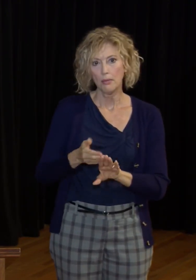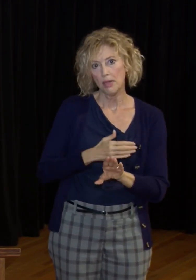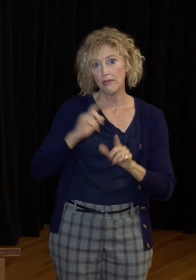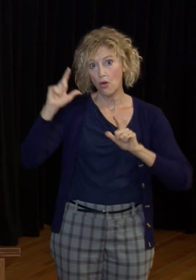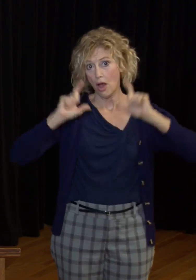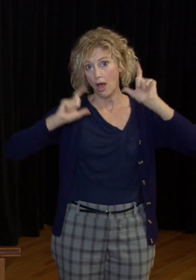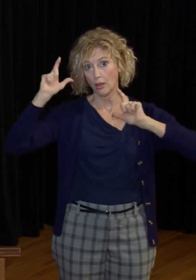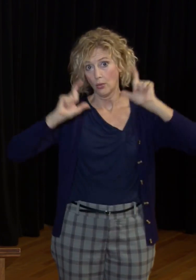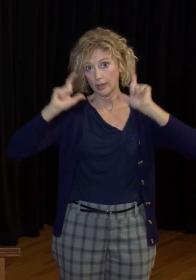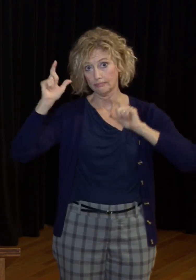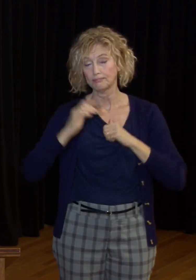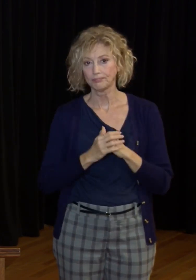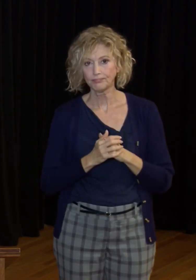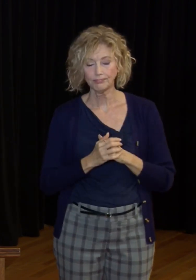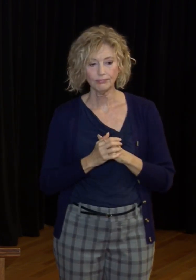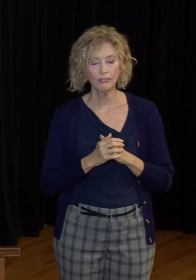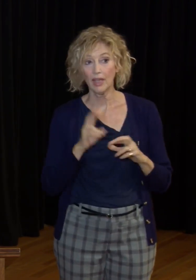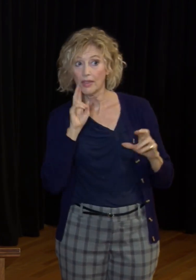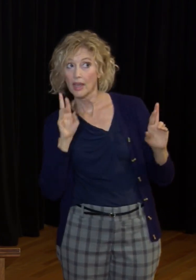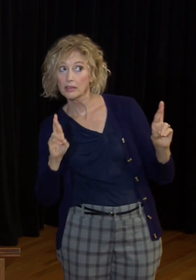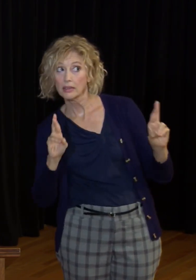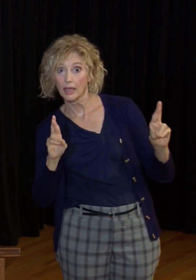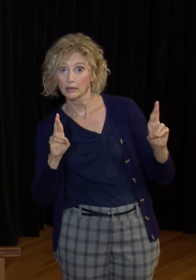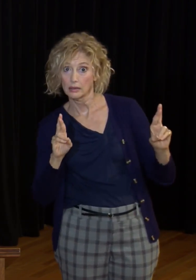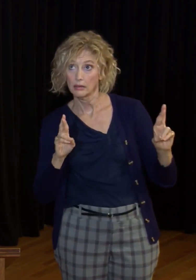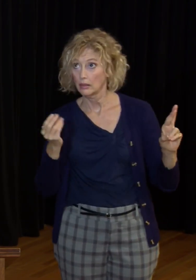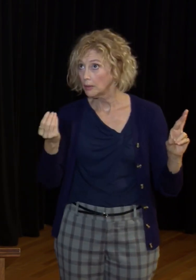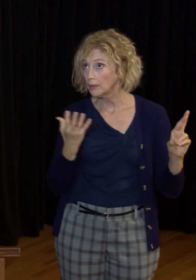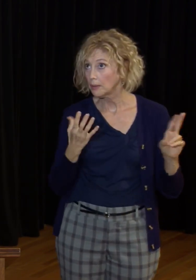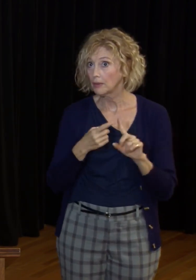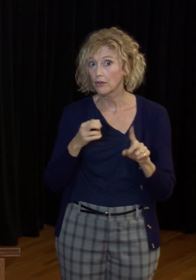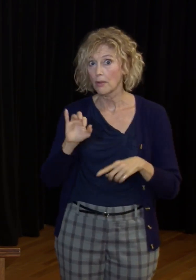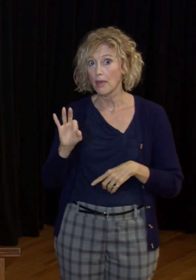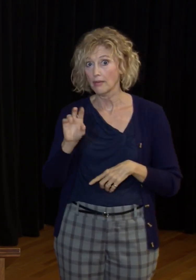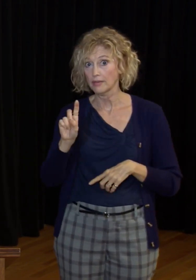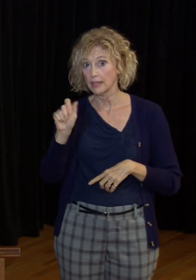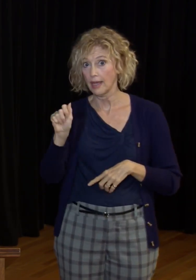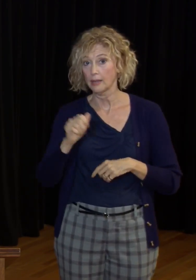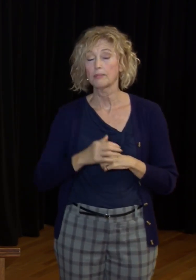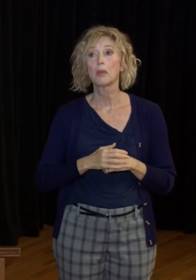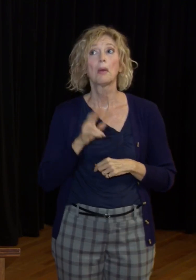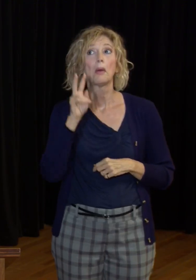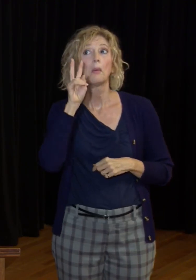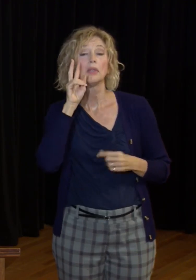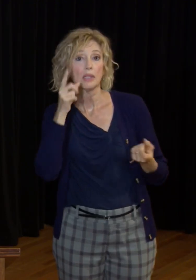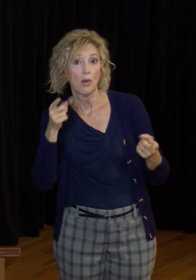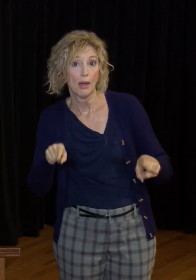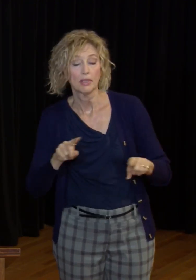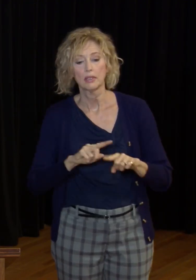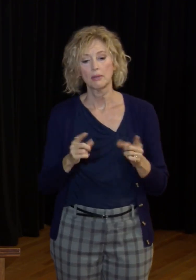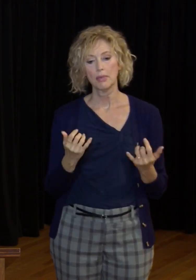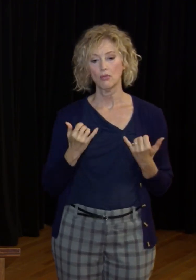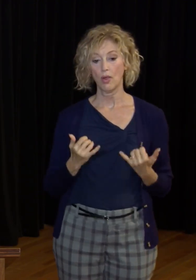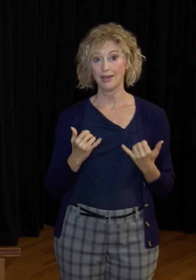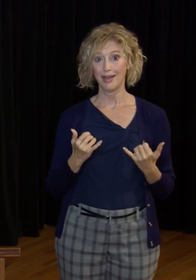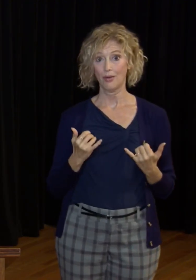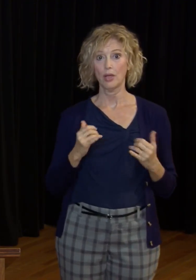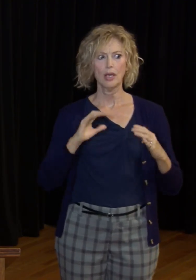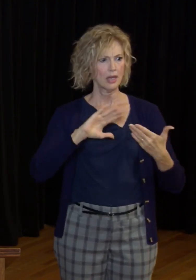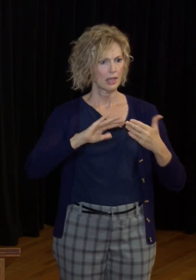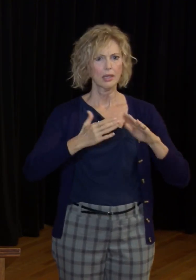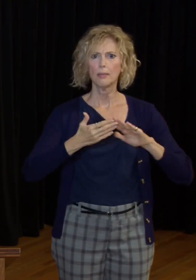is the expectation right now, and the word we've received out of the FDA. So we'll see where that brings us, but right now the community has